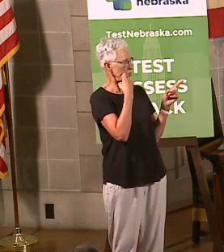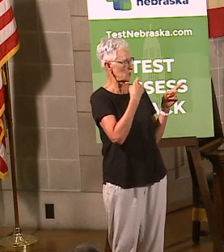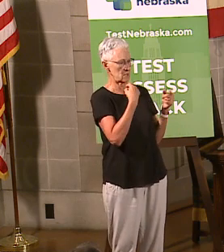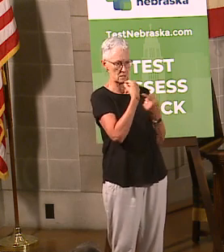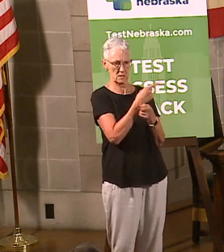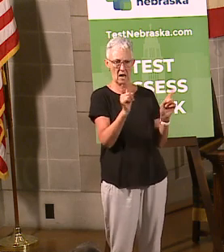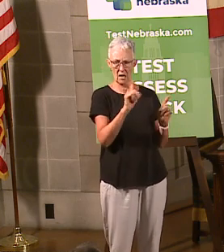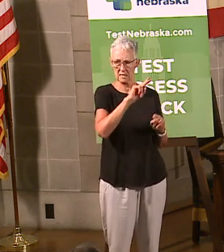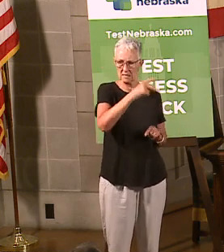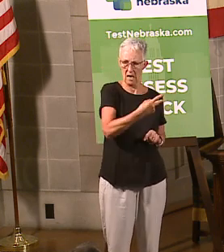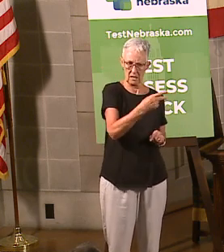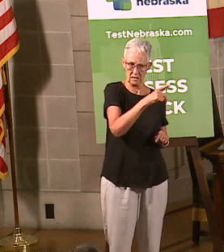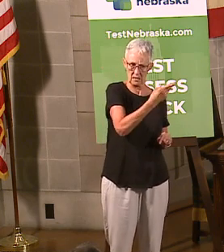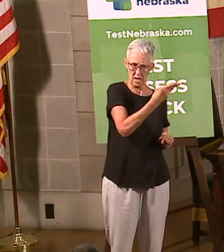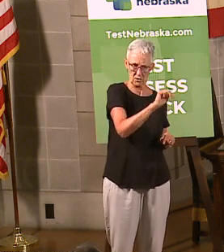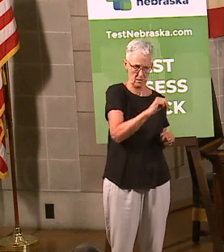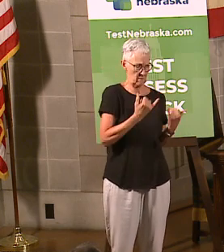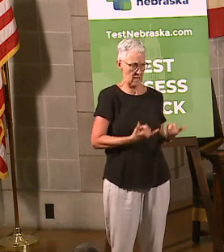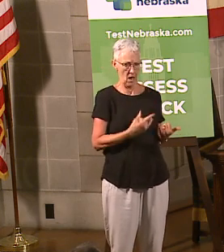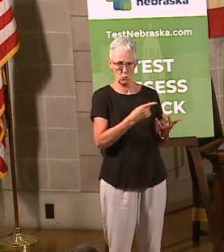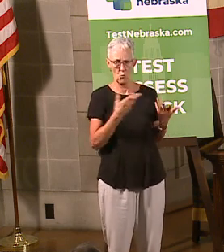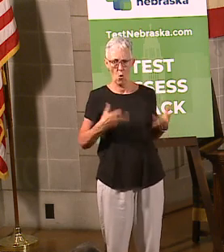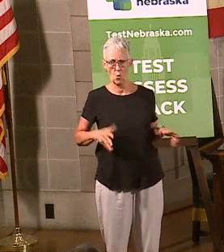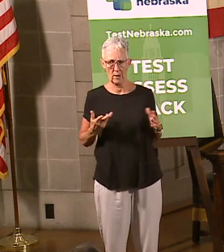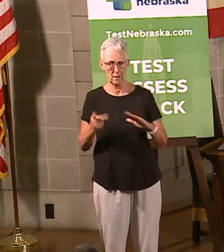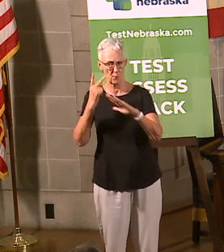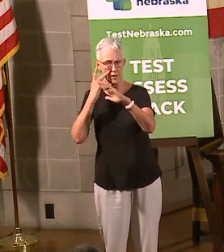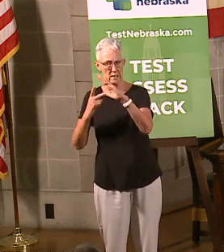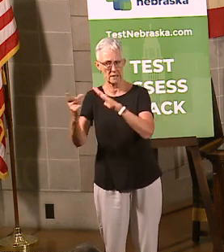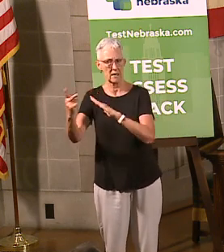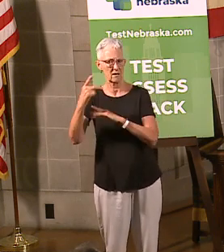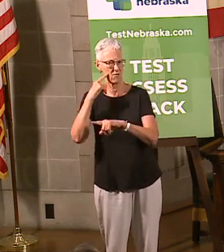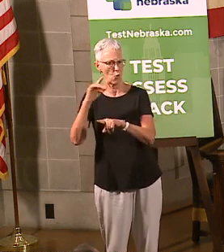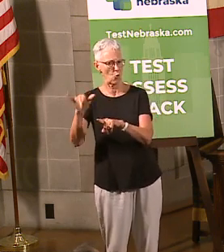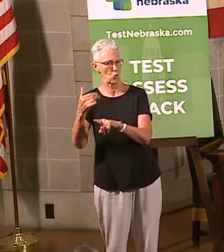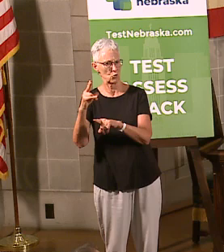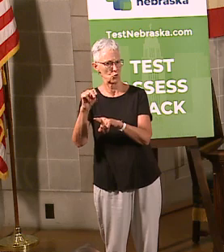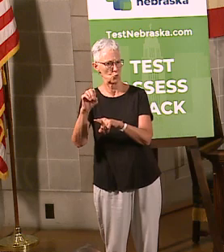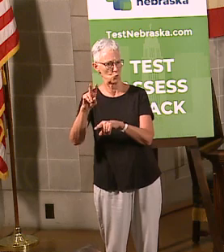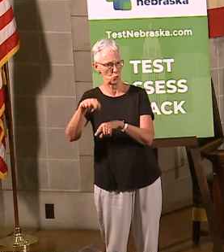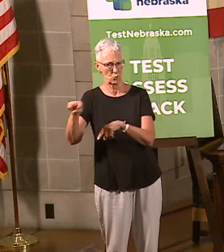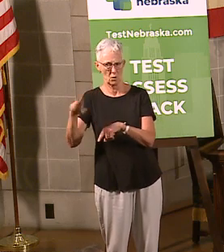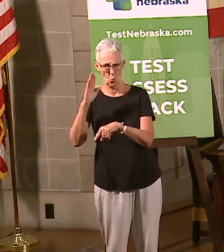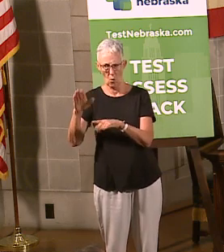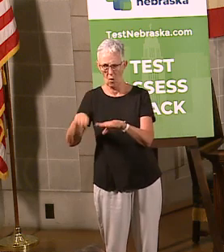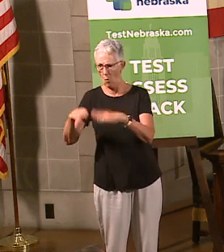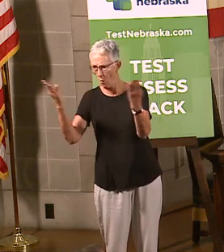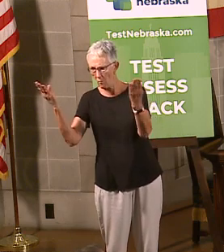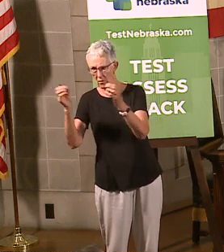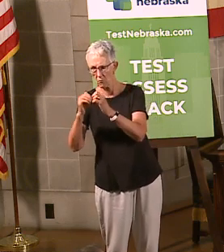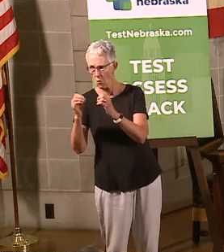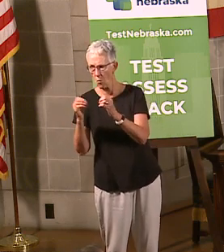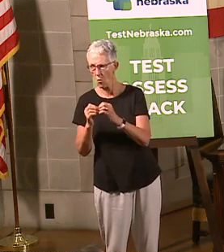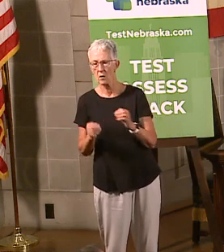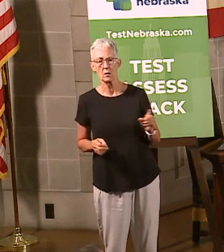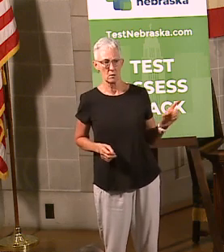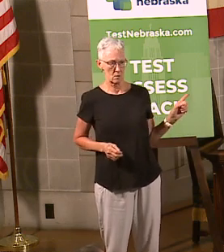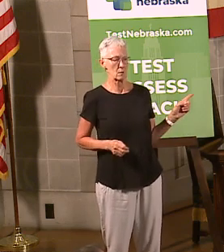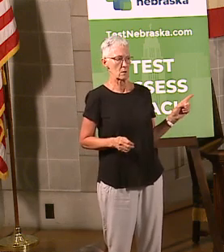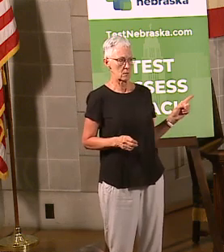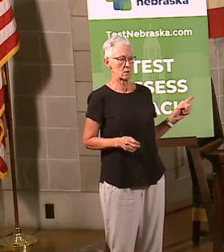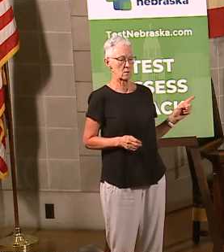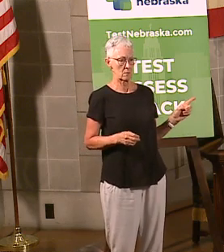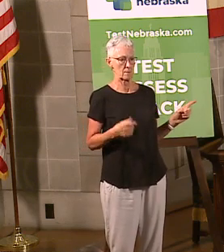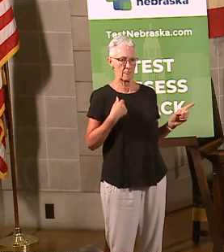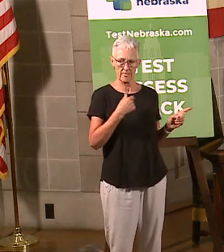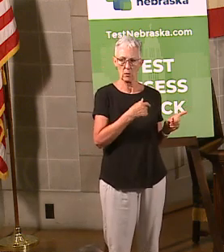so typically, again, what we've been using is using that kind of 2-week time frame to kind of measure when new cases and new hospitalizations are coming along. That's